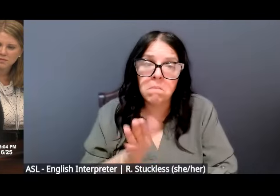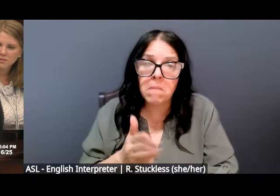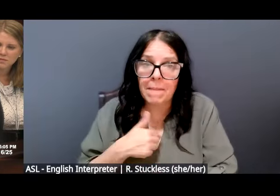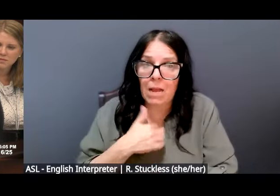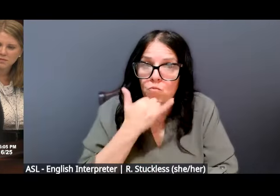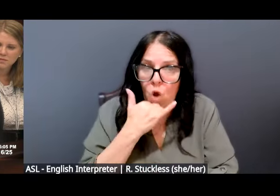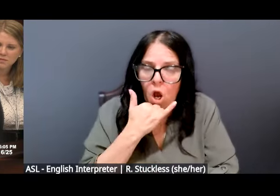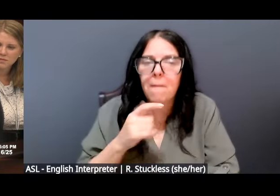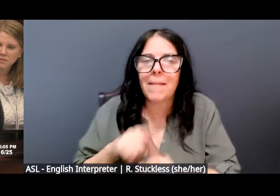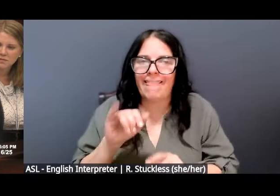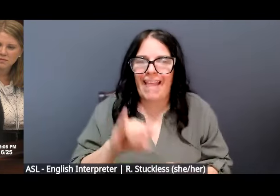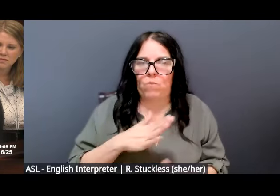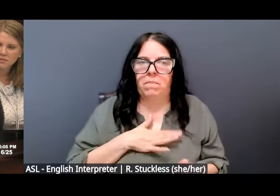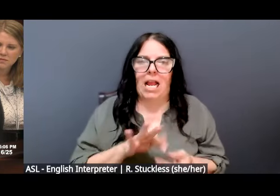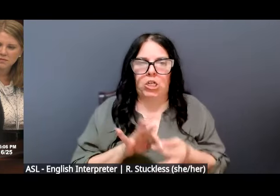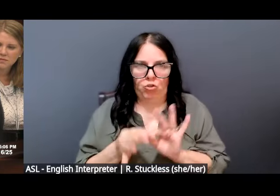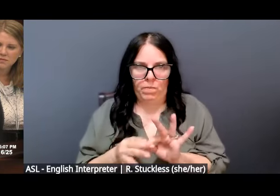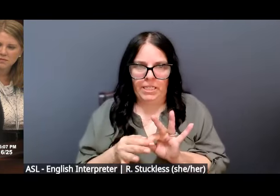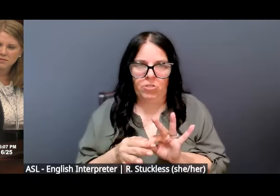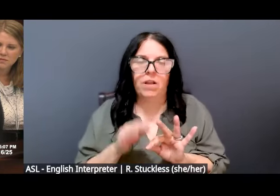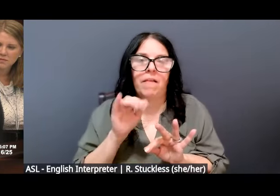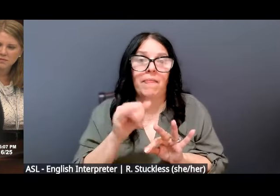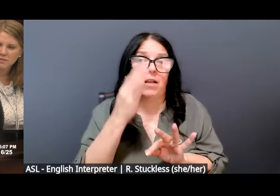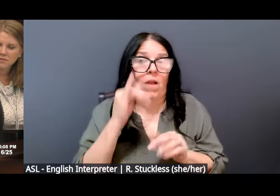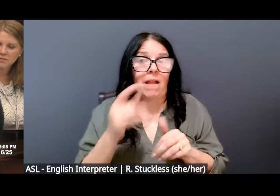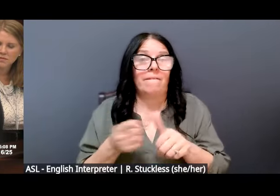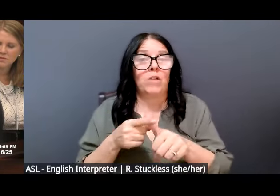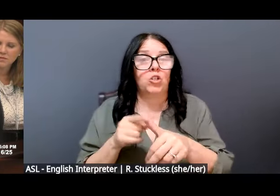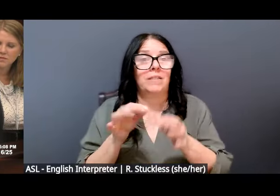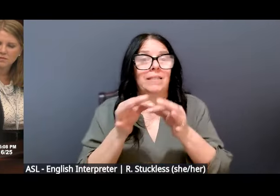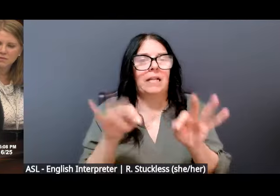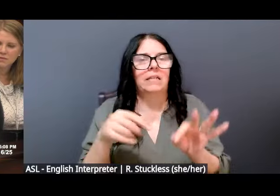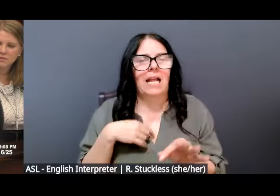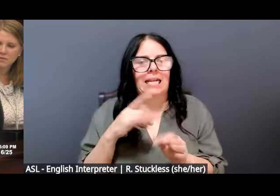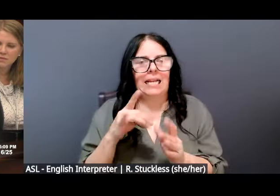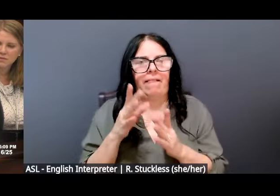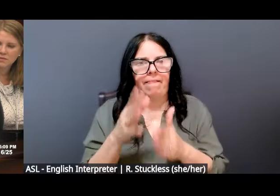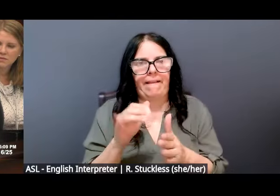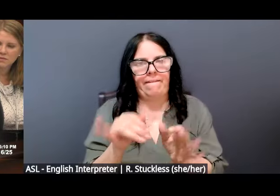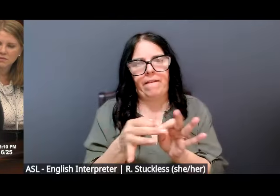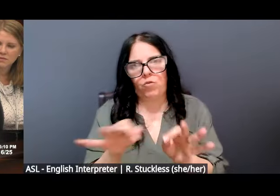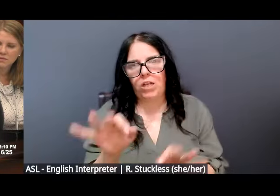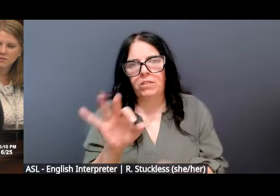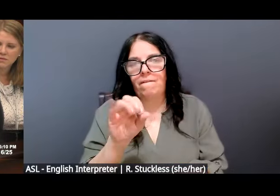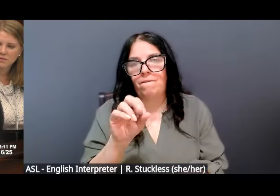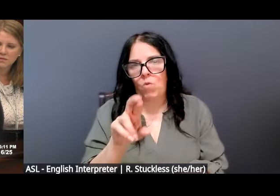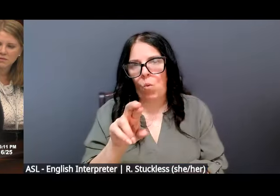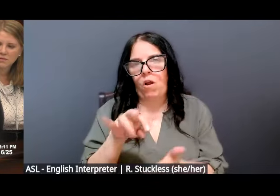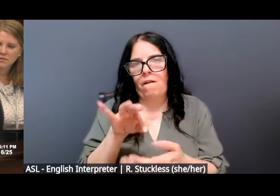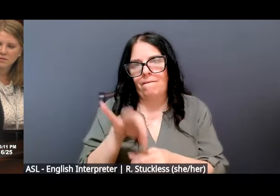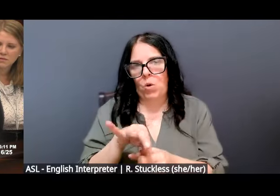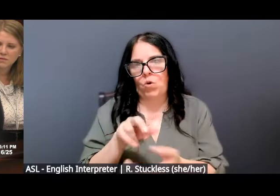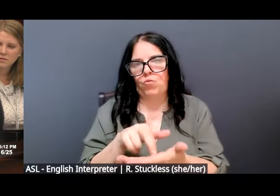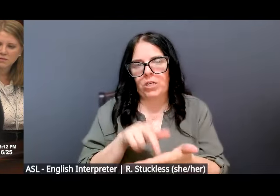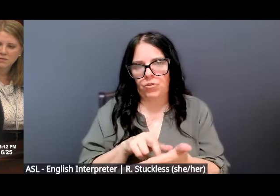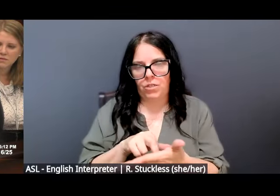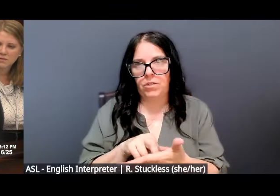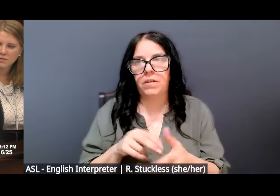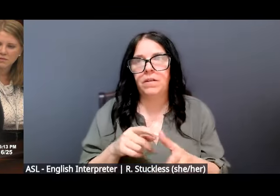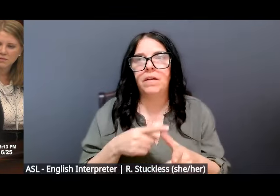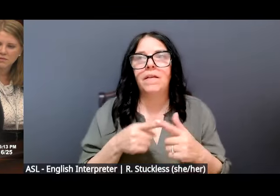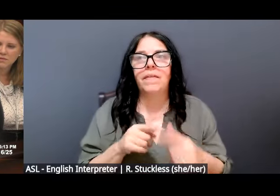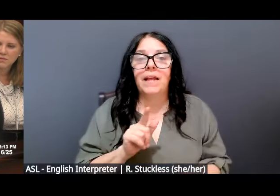I interpreted this. And that's why in that very first sentence, I left the phrase for voter registration and then coupled it